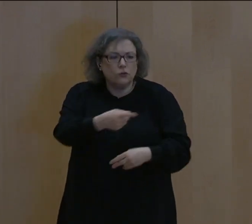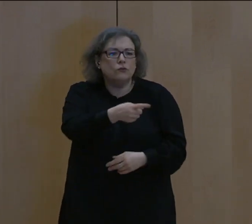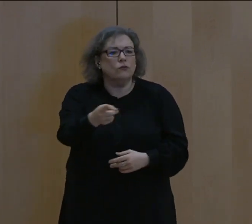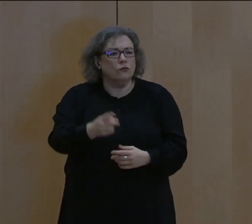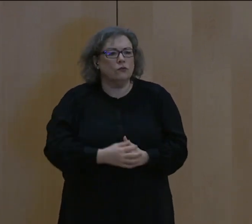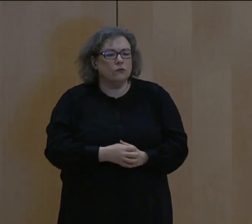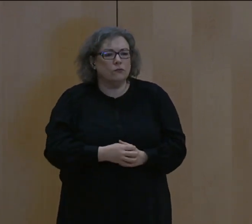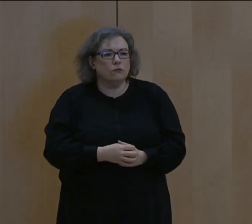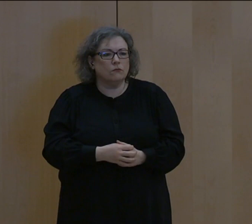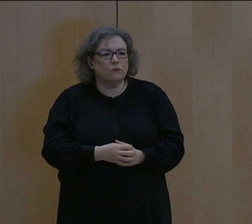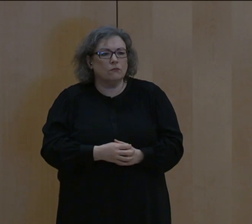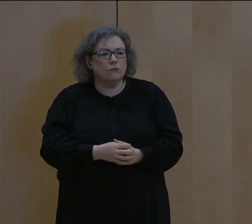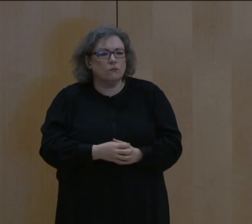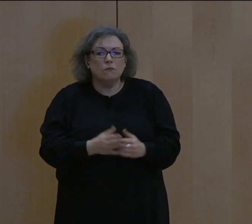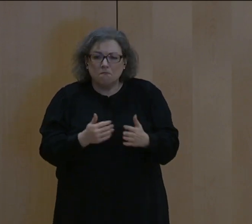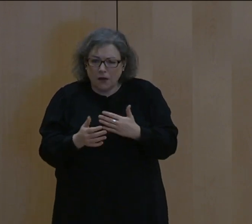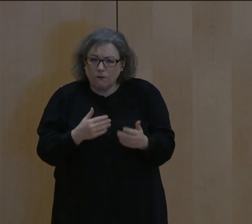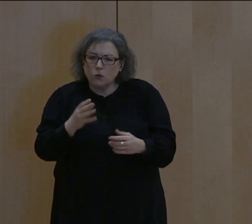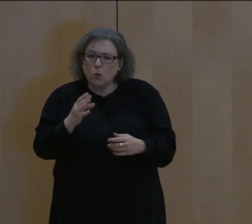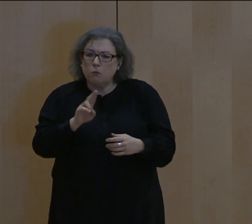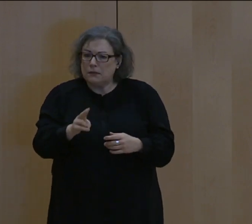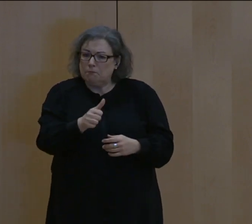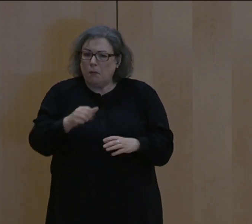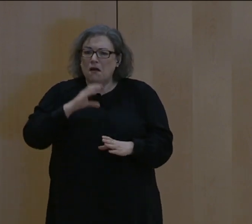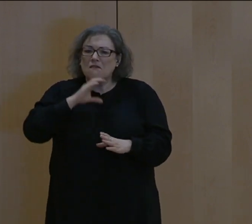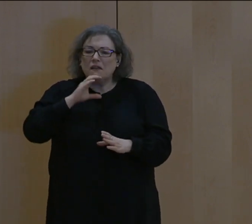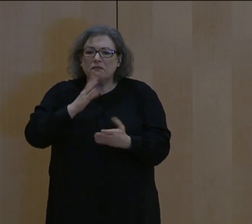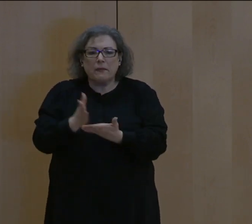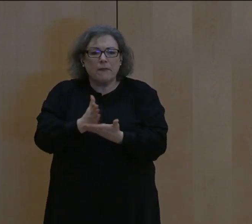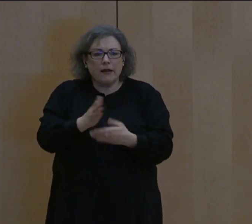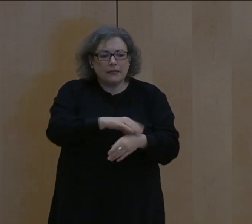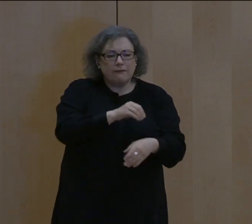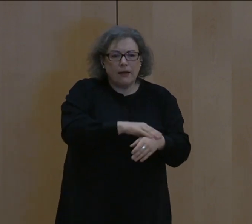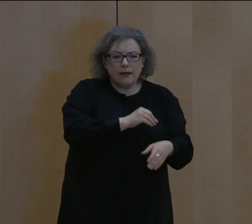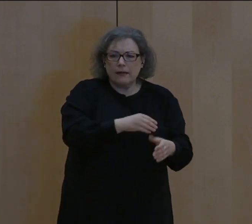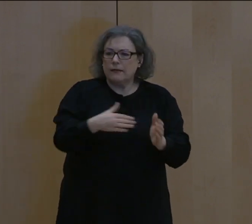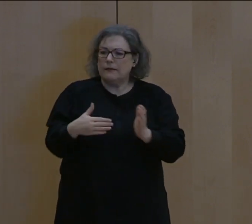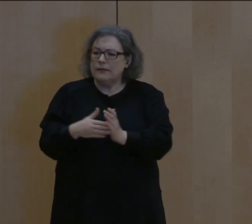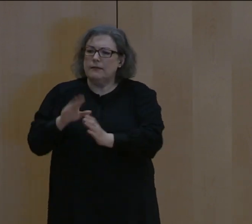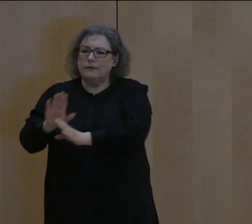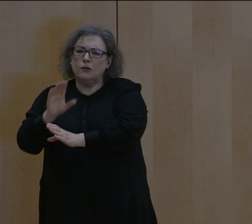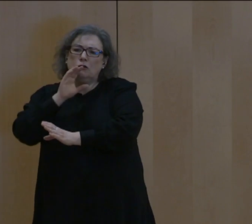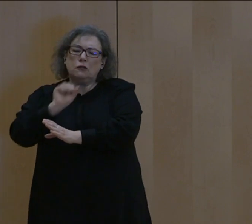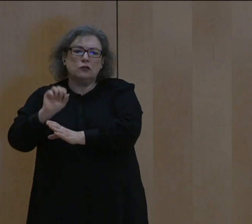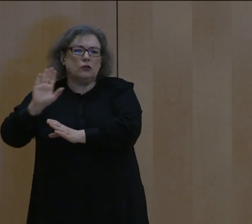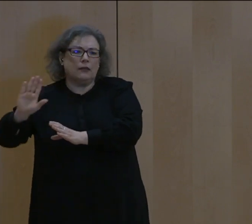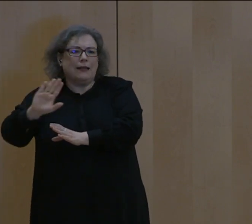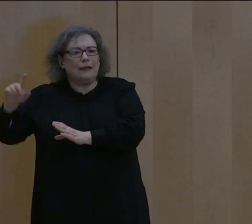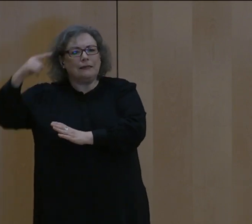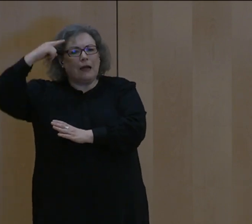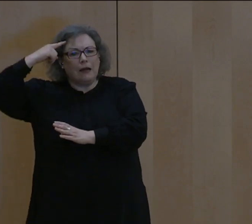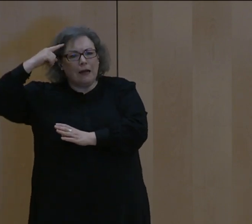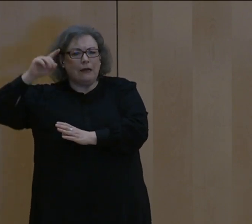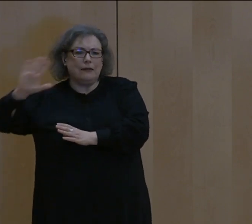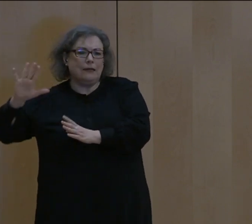divides you and this aggressive policy. And Russian propagandists already discuss on air